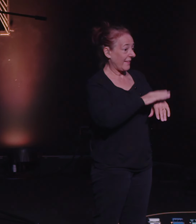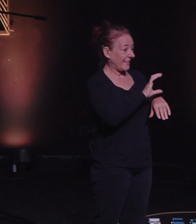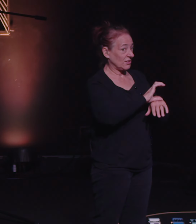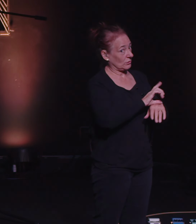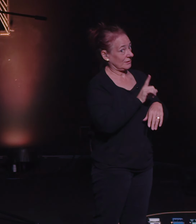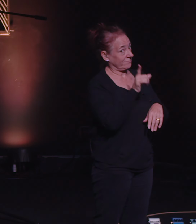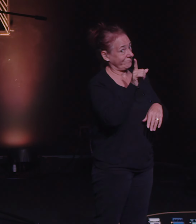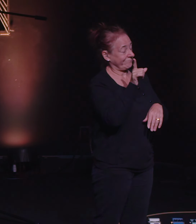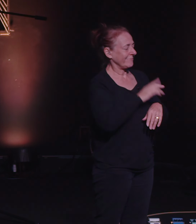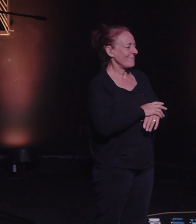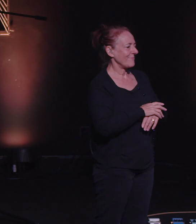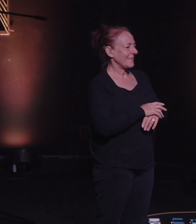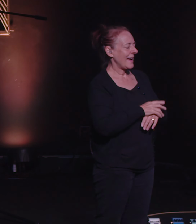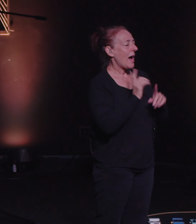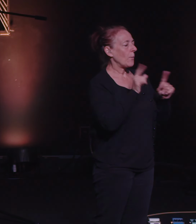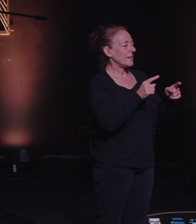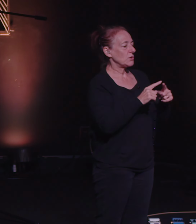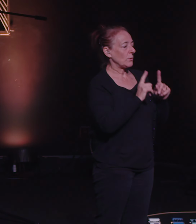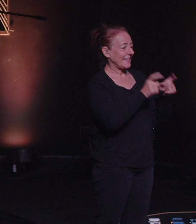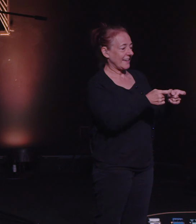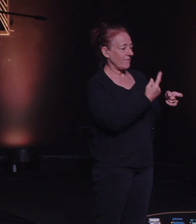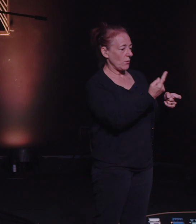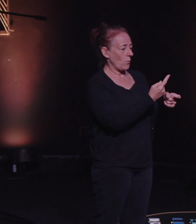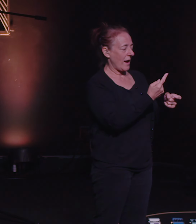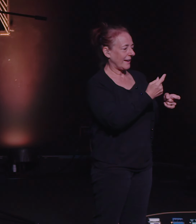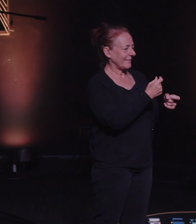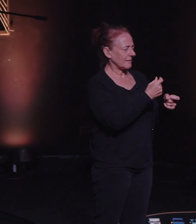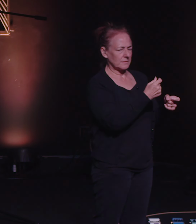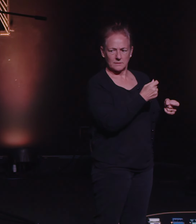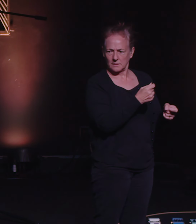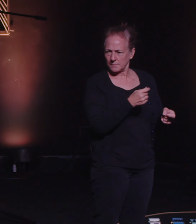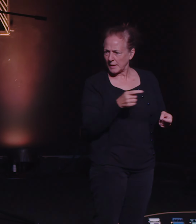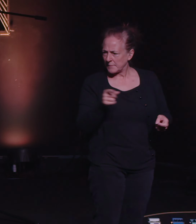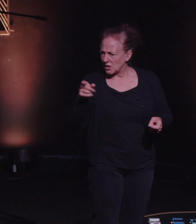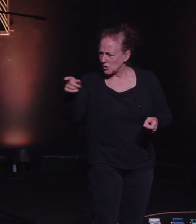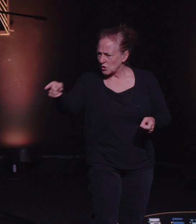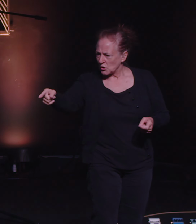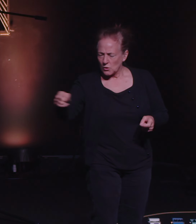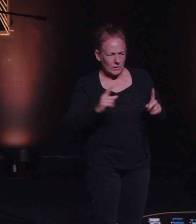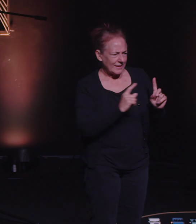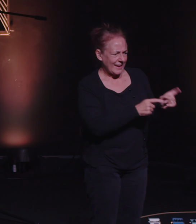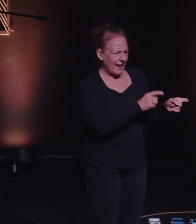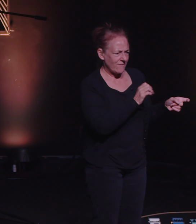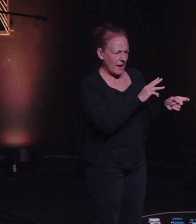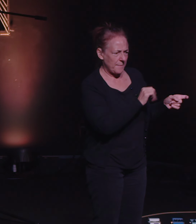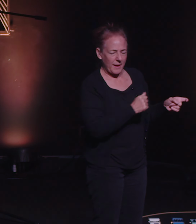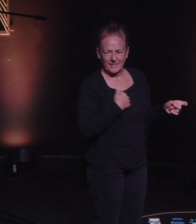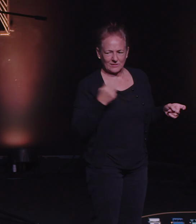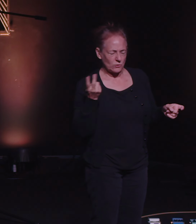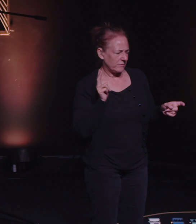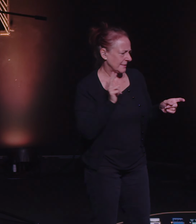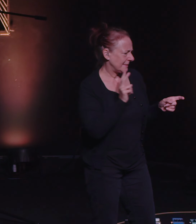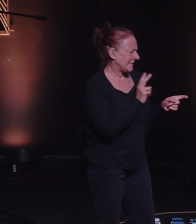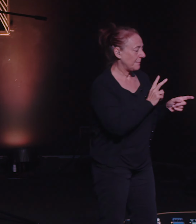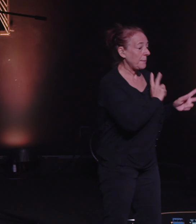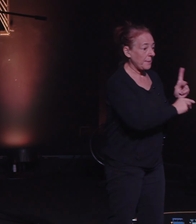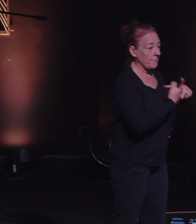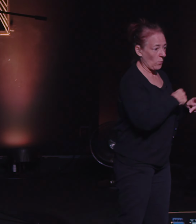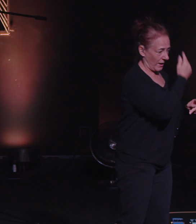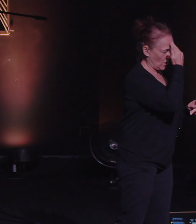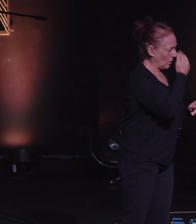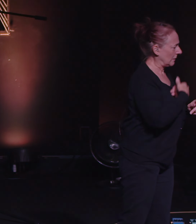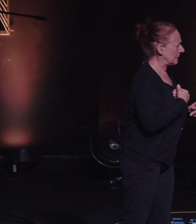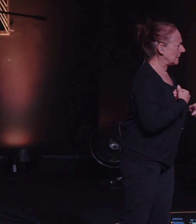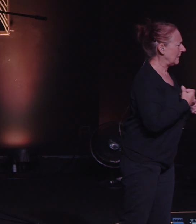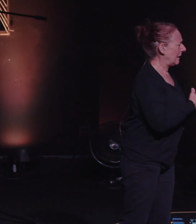attended. And when I went to hand her to, or you probably did, I think I came back there with you, but anyway, people we knew,